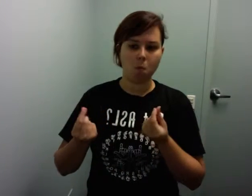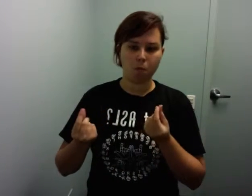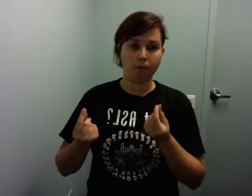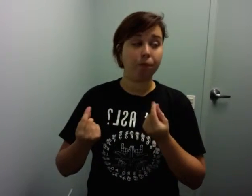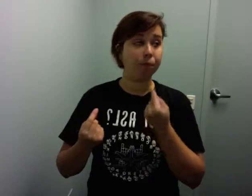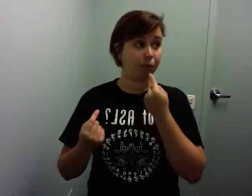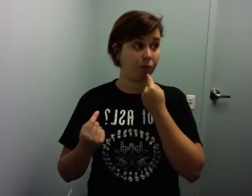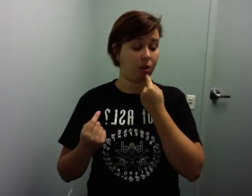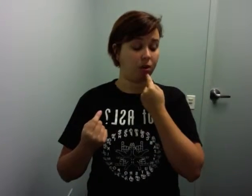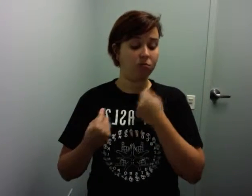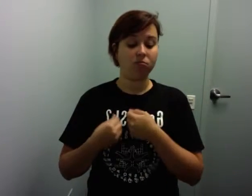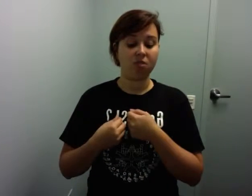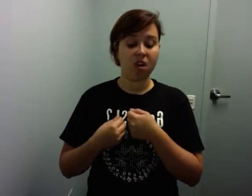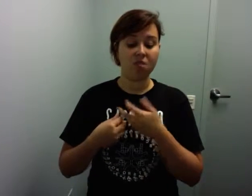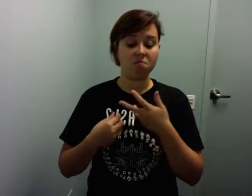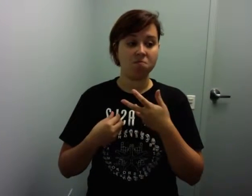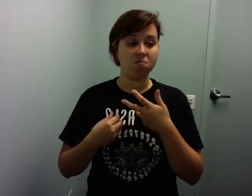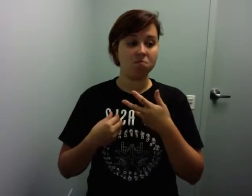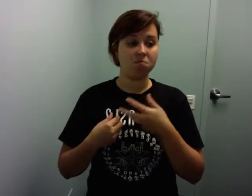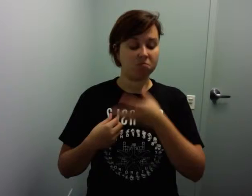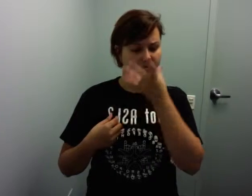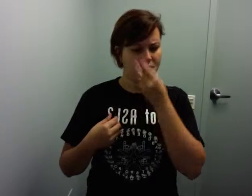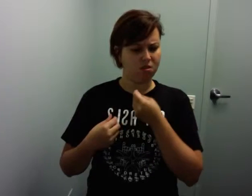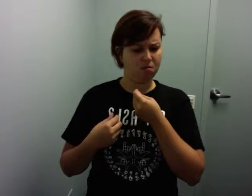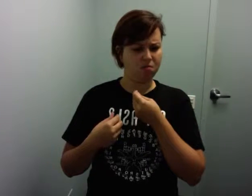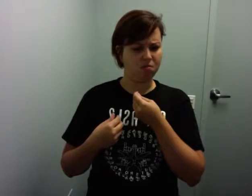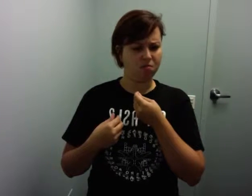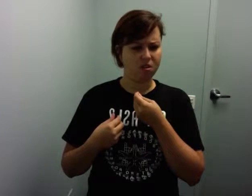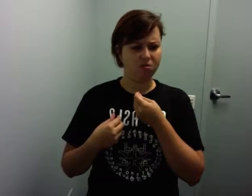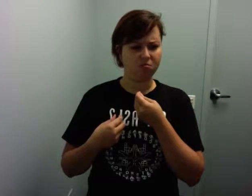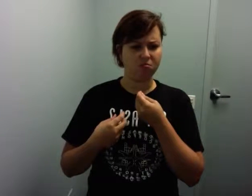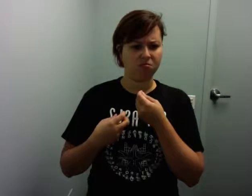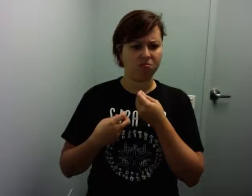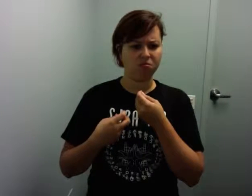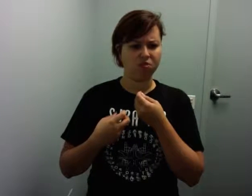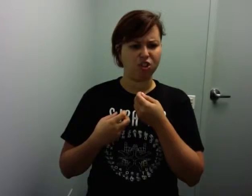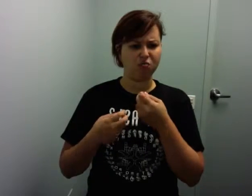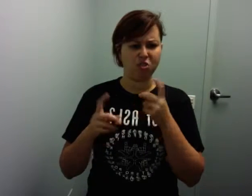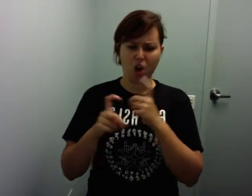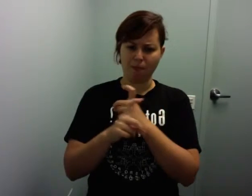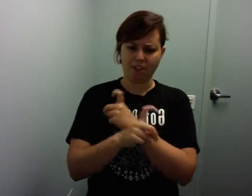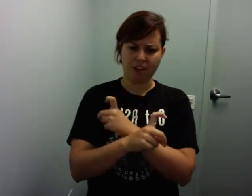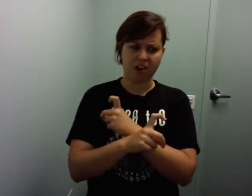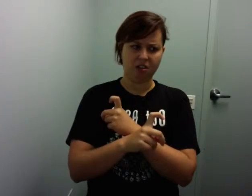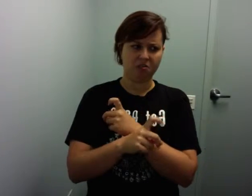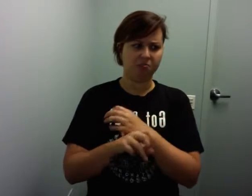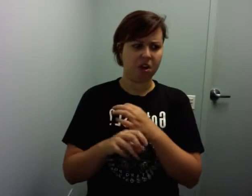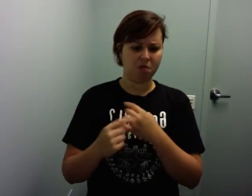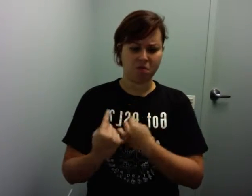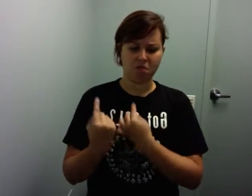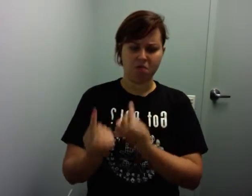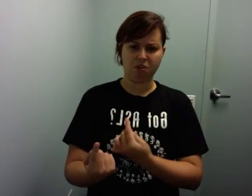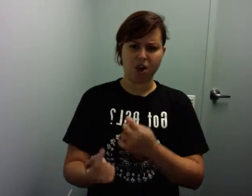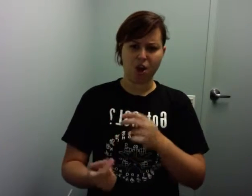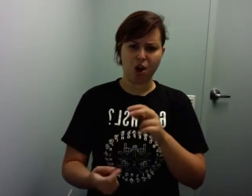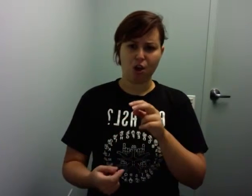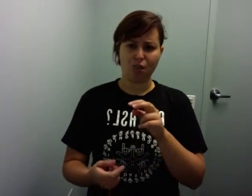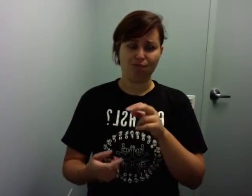and it takes 32 years of our life. But what I haven't explained is what sleep is about.